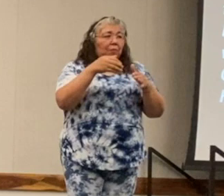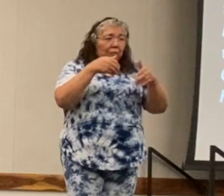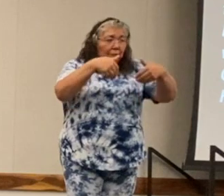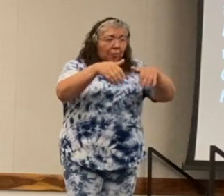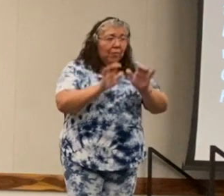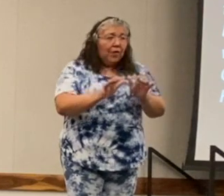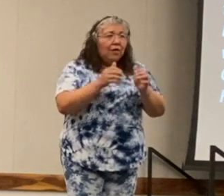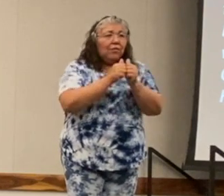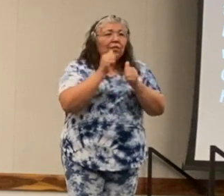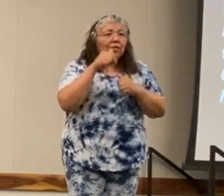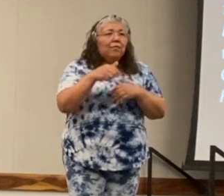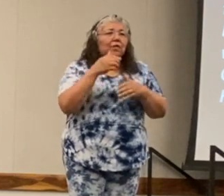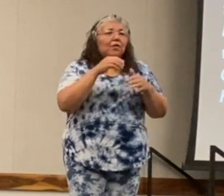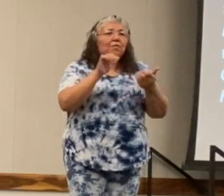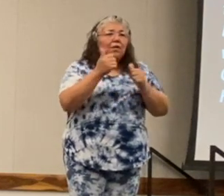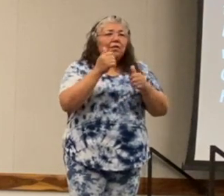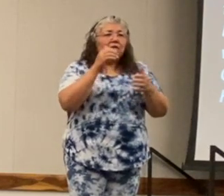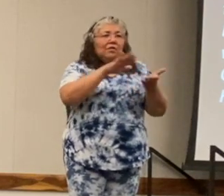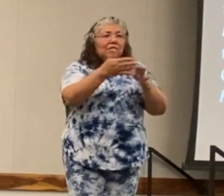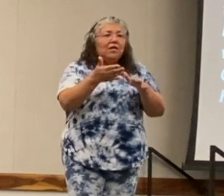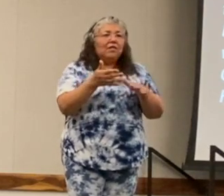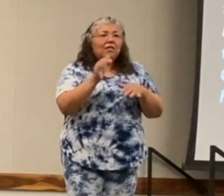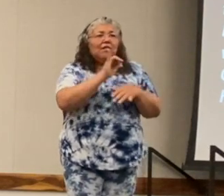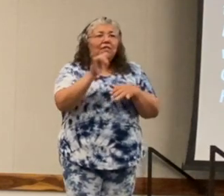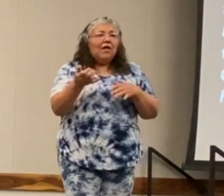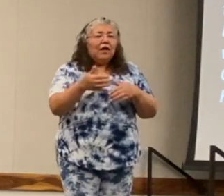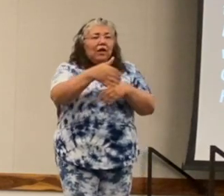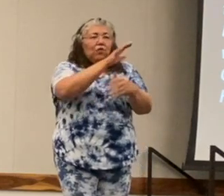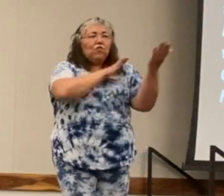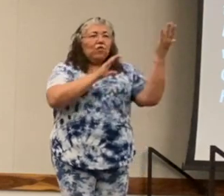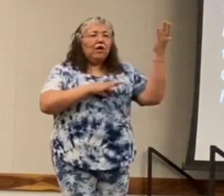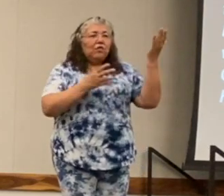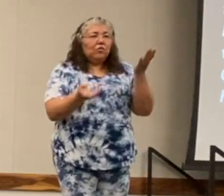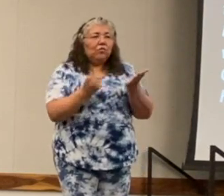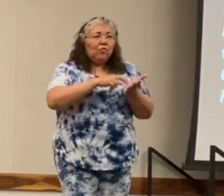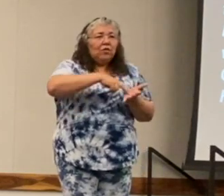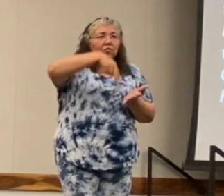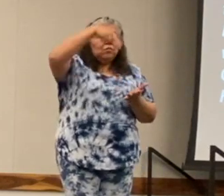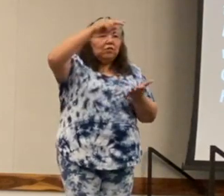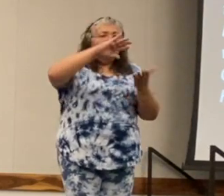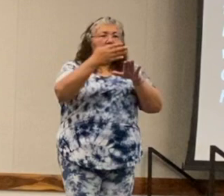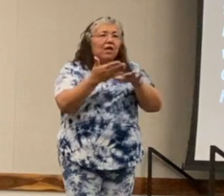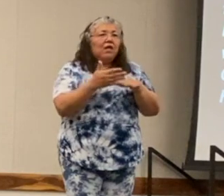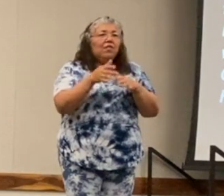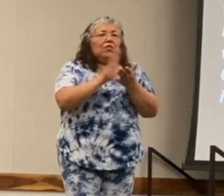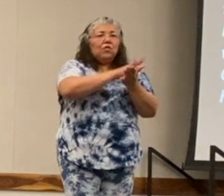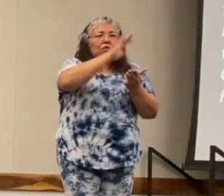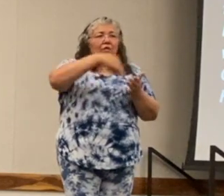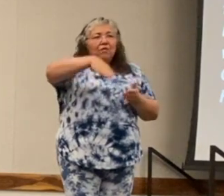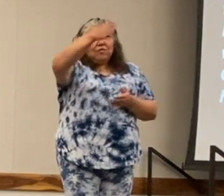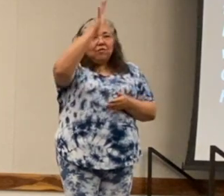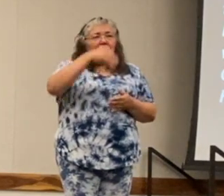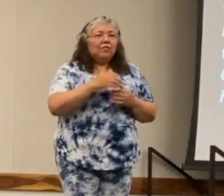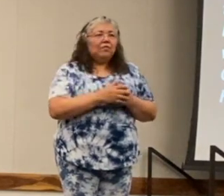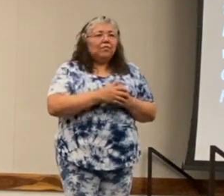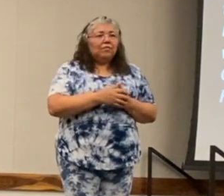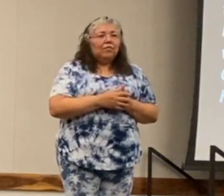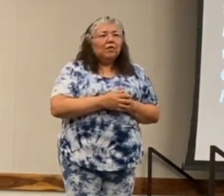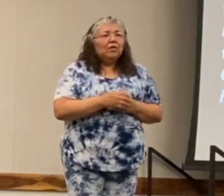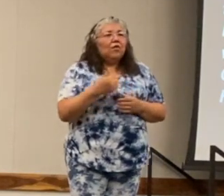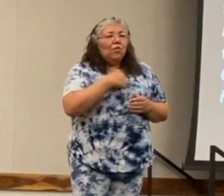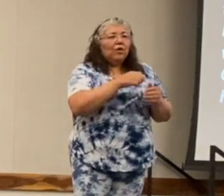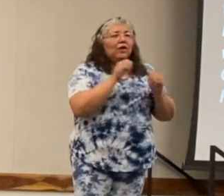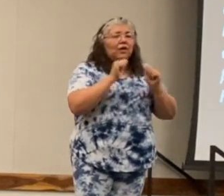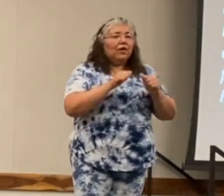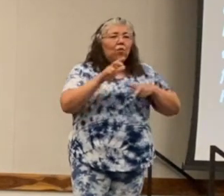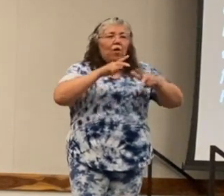into death, in order that just as Christ was raised from the dead by the glory of the Father, so we too may walk in the